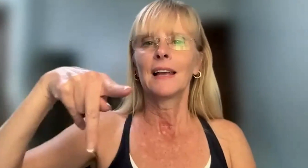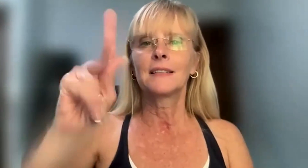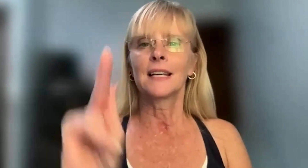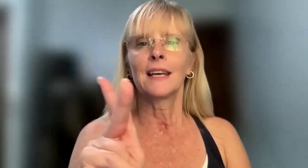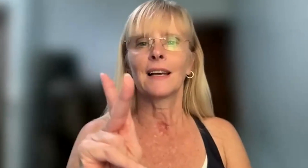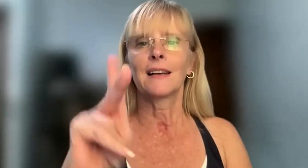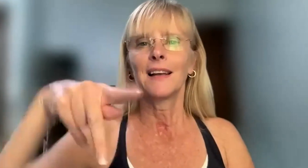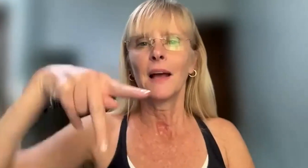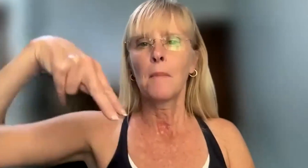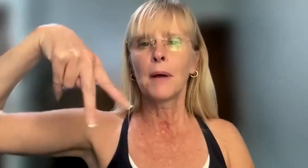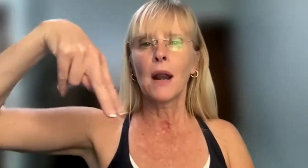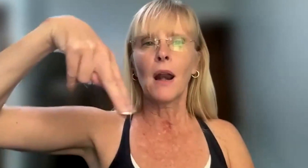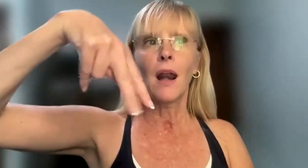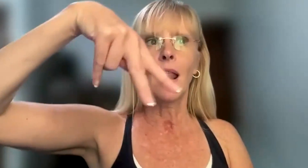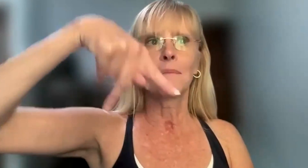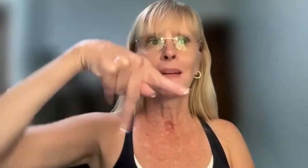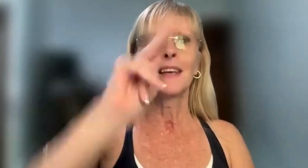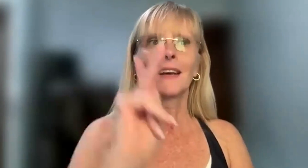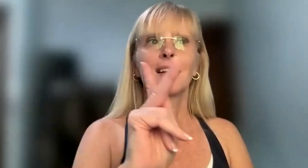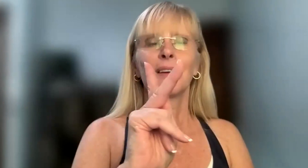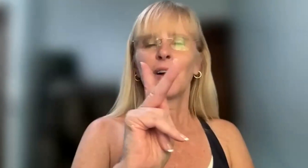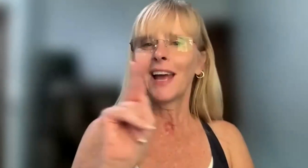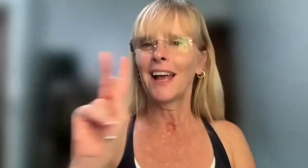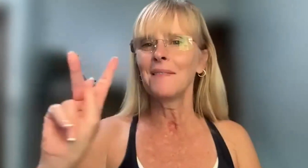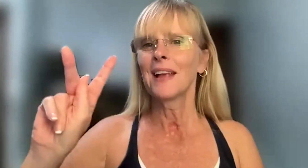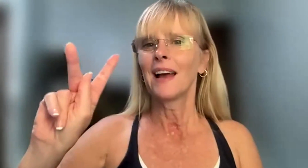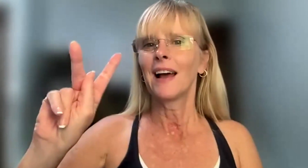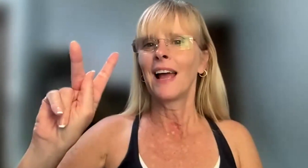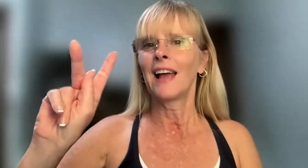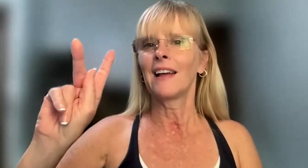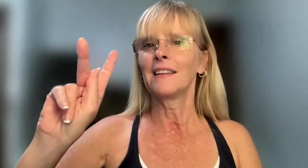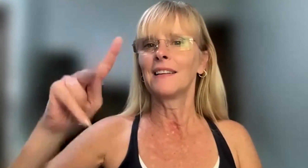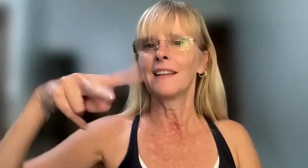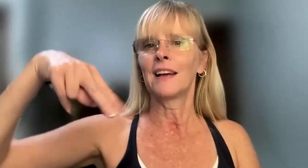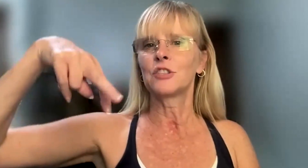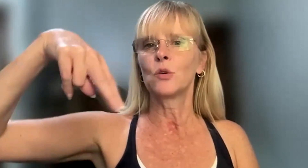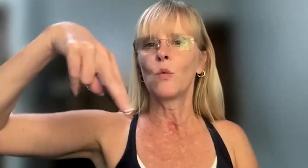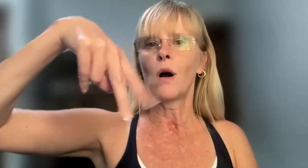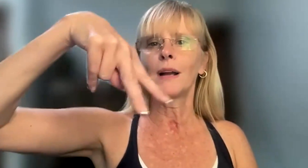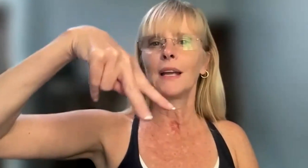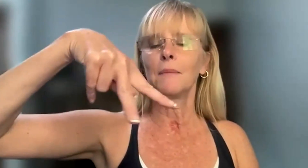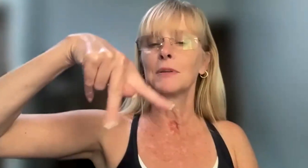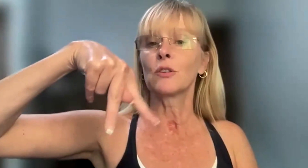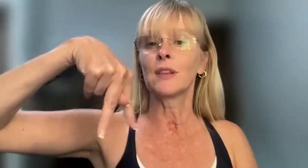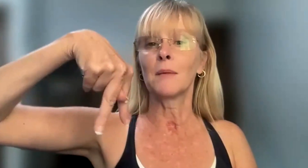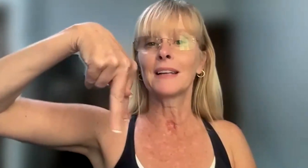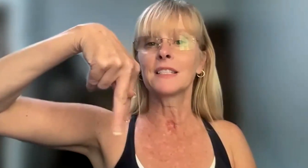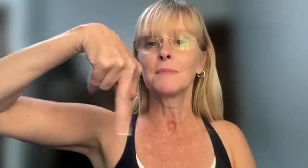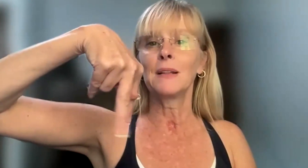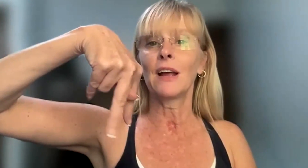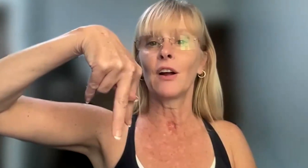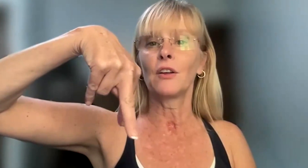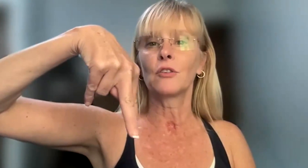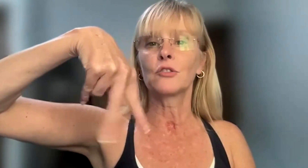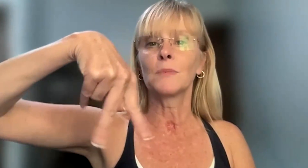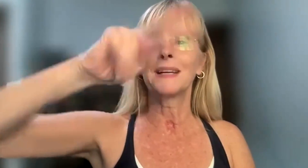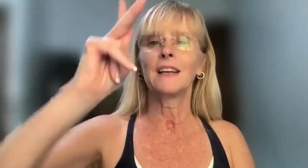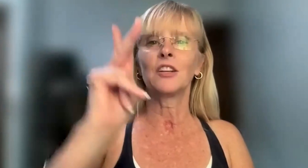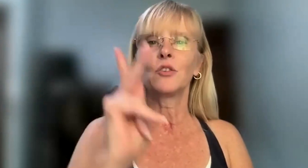to kick, kick, okay? And that you're walking, but your thumb has to be there, you're tripping and you